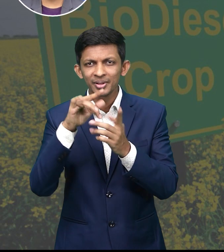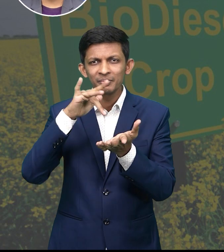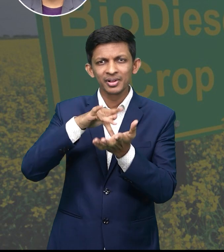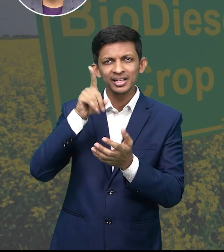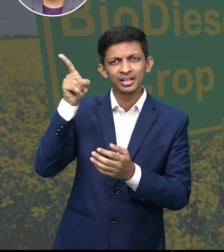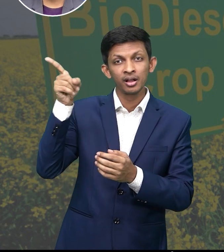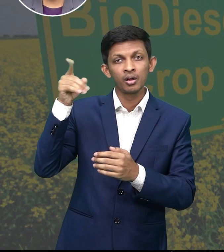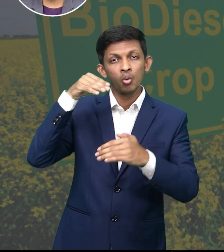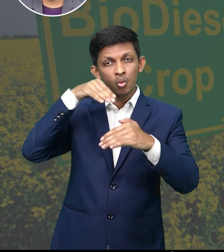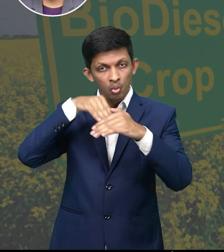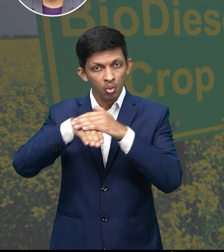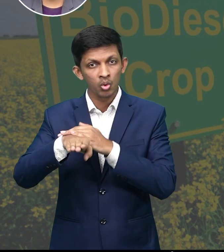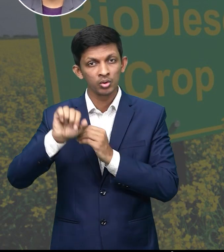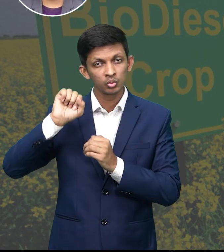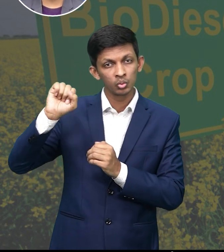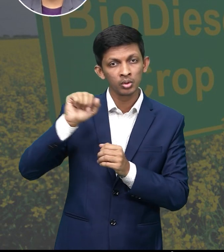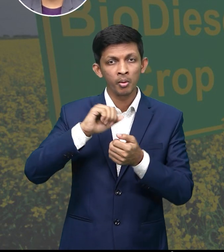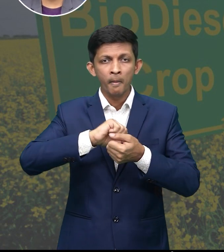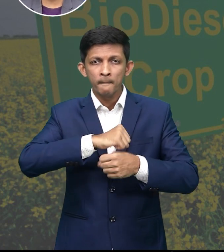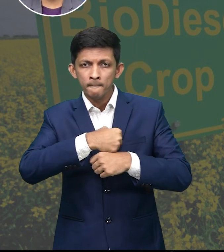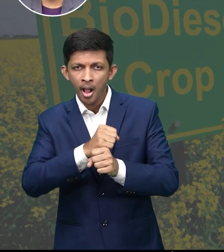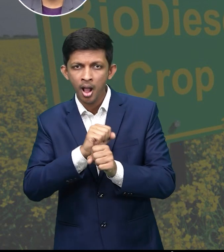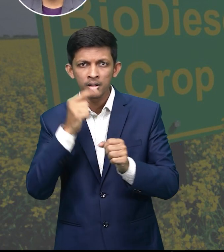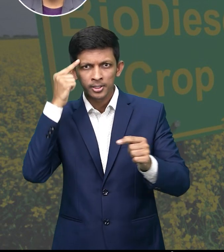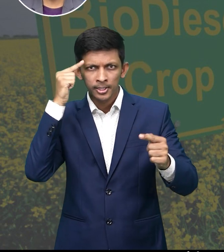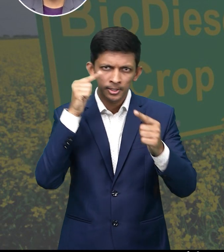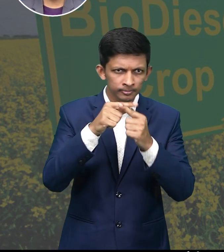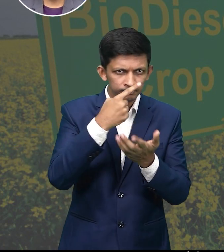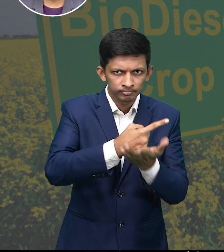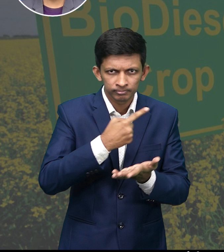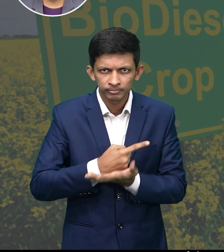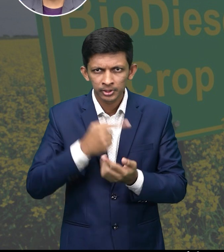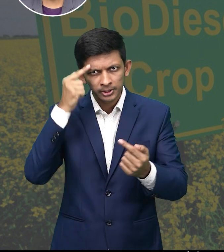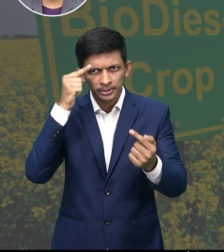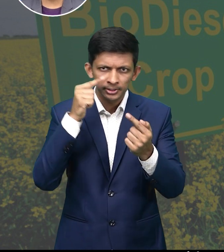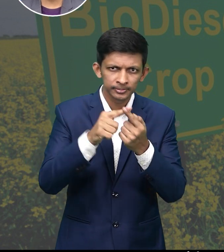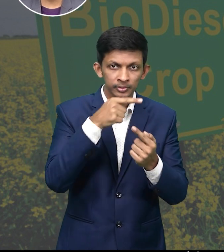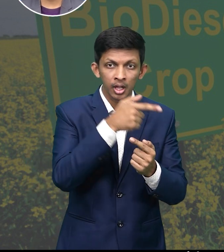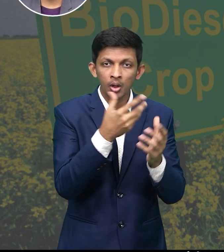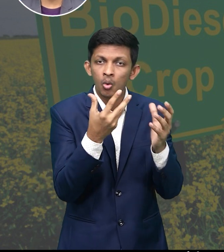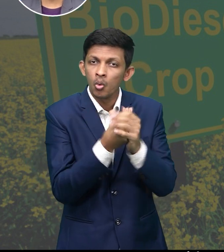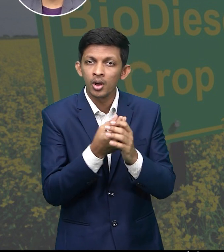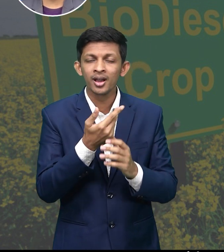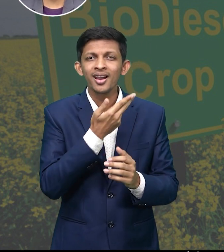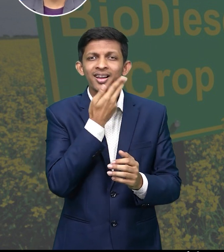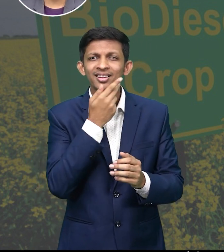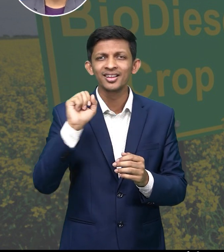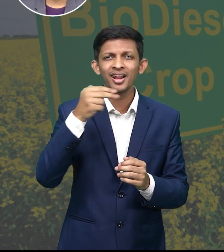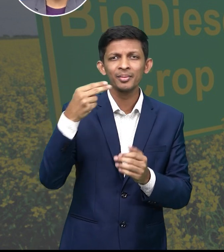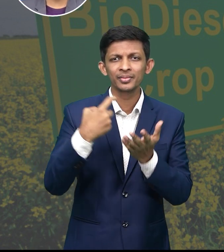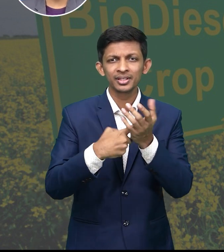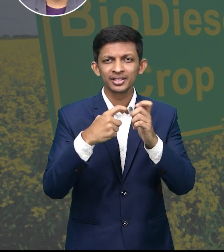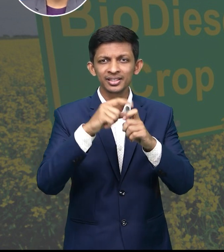Andhra Pradesh has entered into a formal agreement with Reliance Industries for